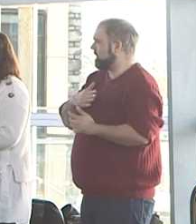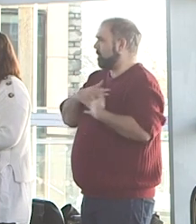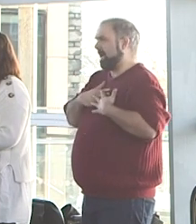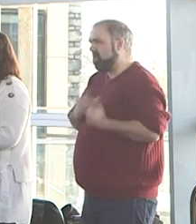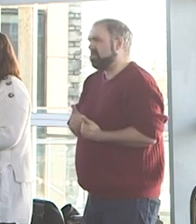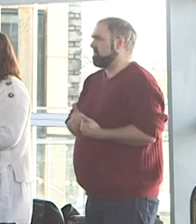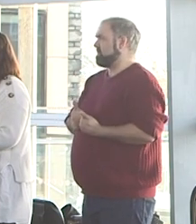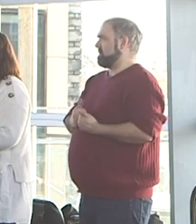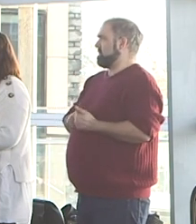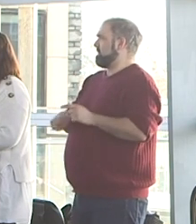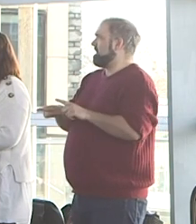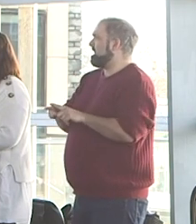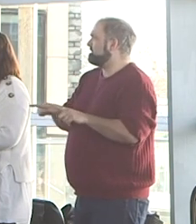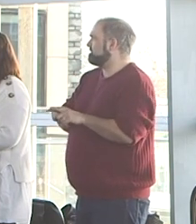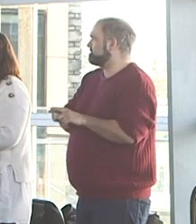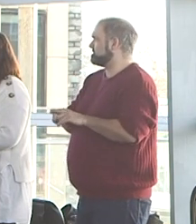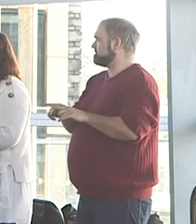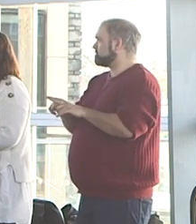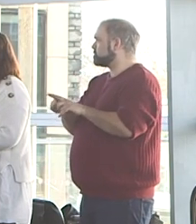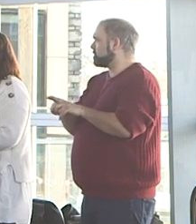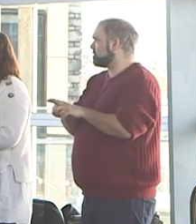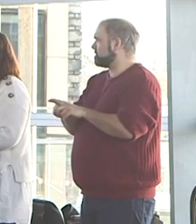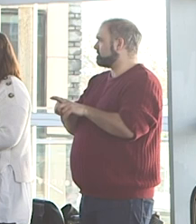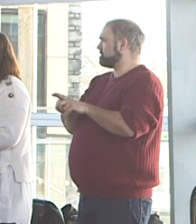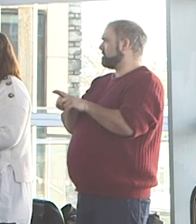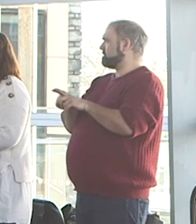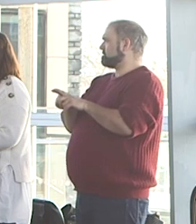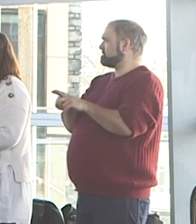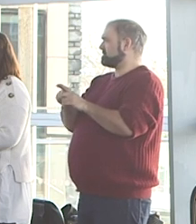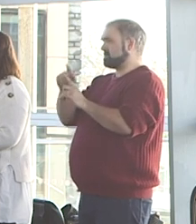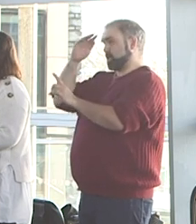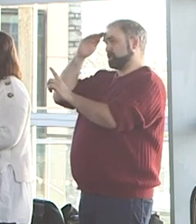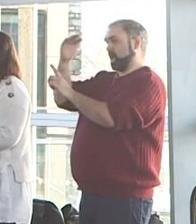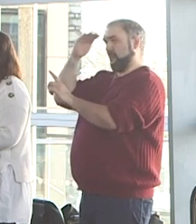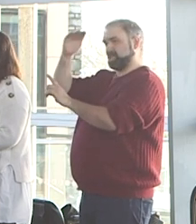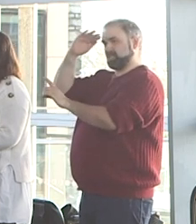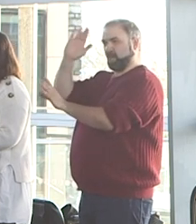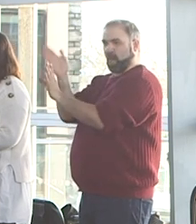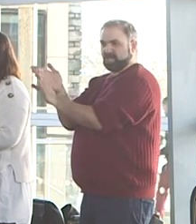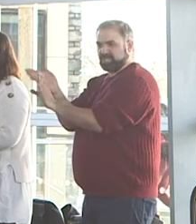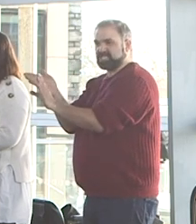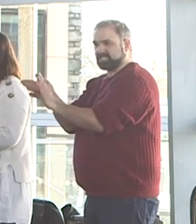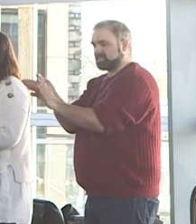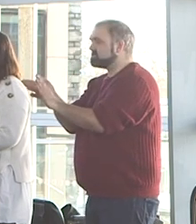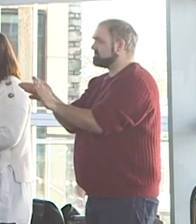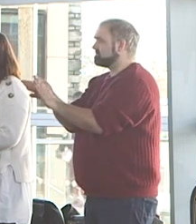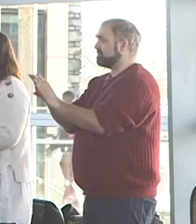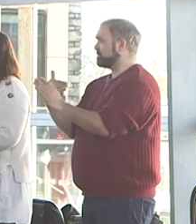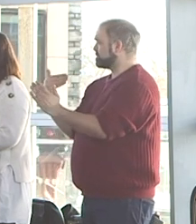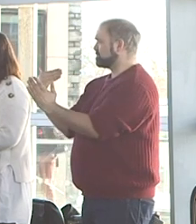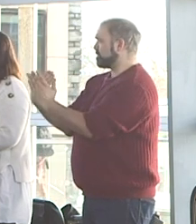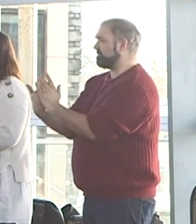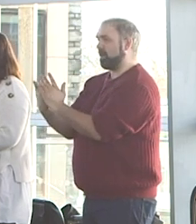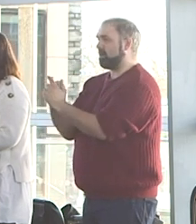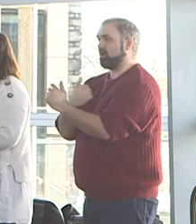our health. I'm sorry, and also with the psychologist. You know, absolutely. It's so far